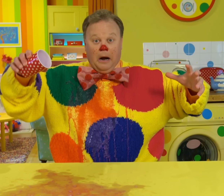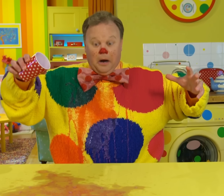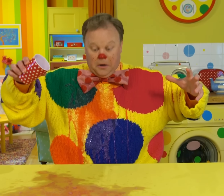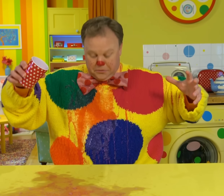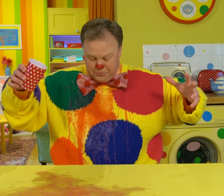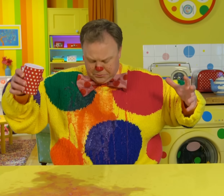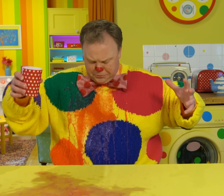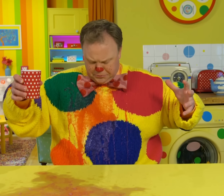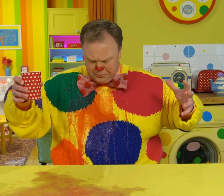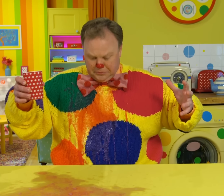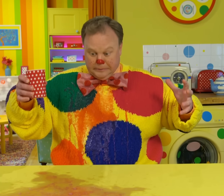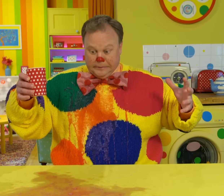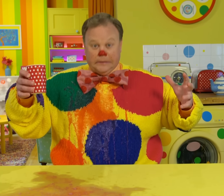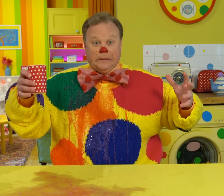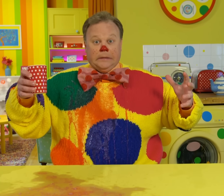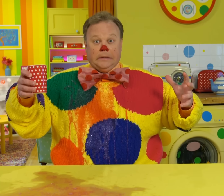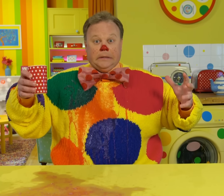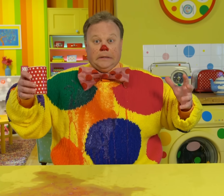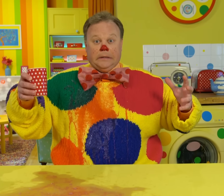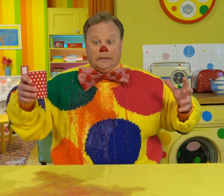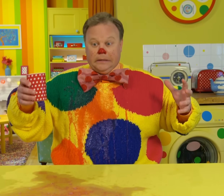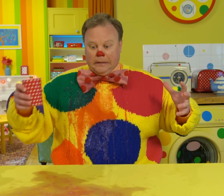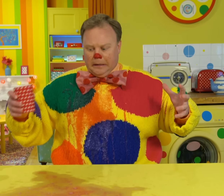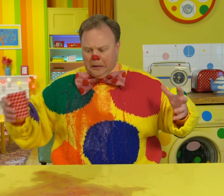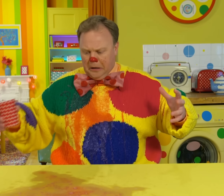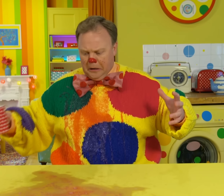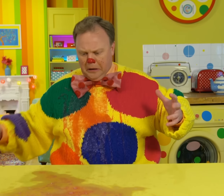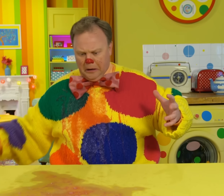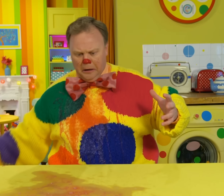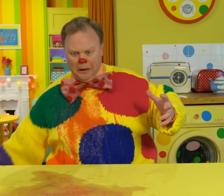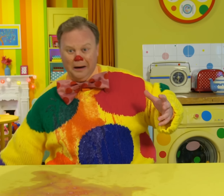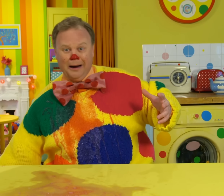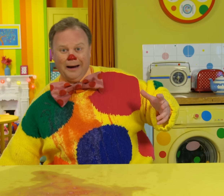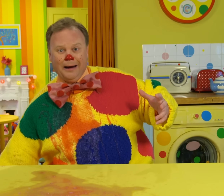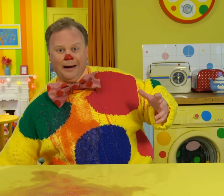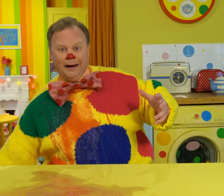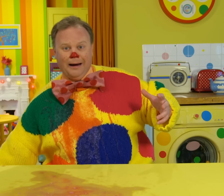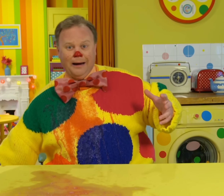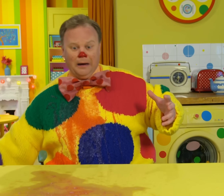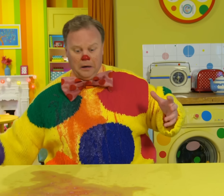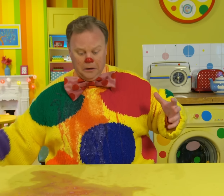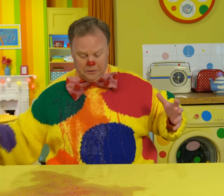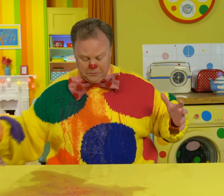Mr. Tumble, your drink has gone all over the tablecloth and